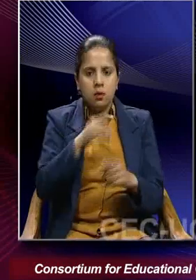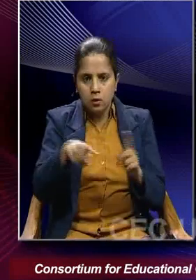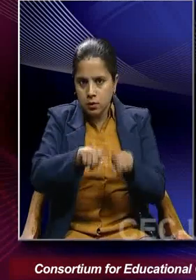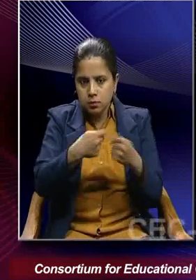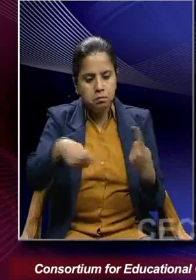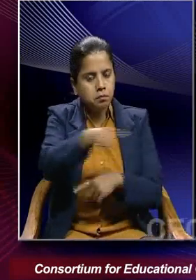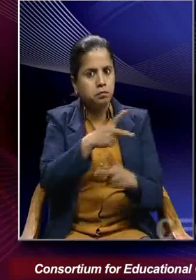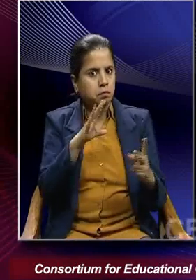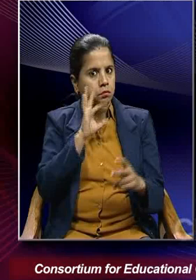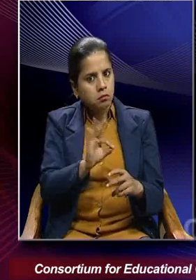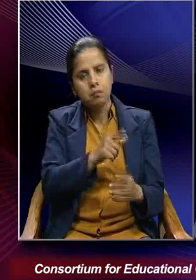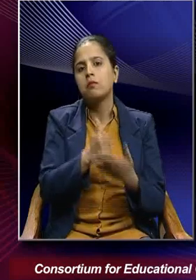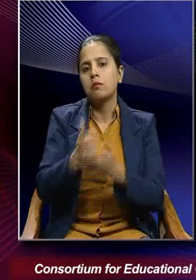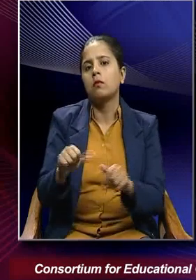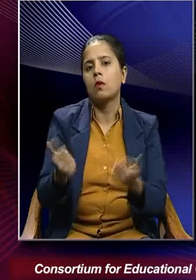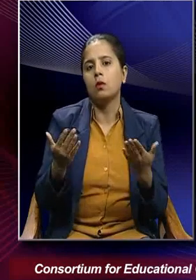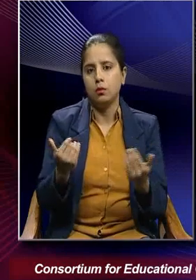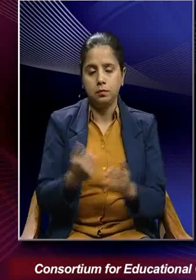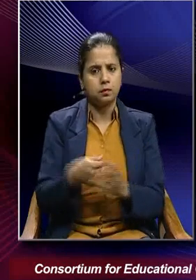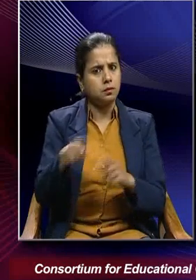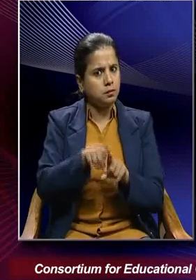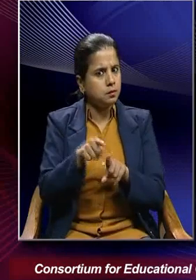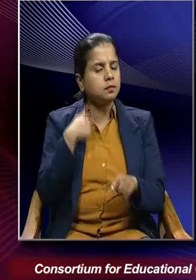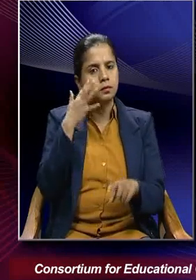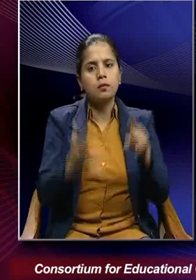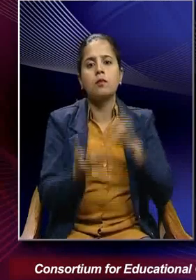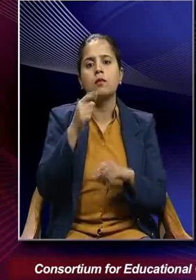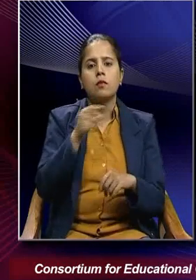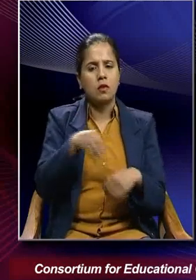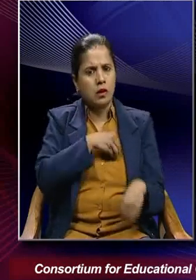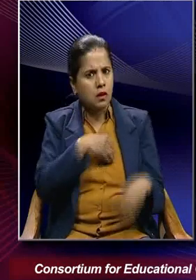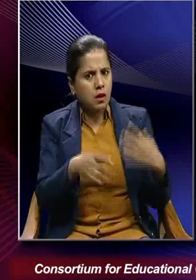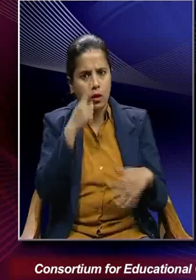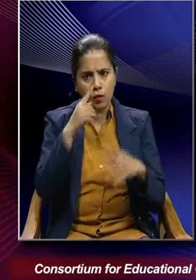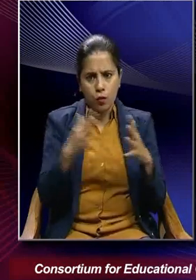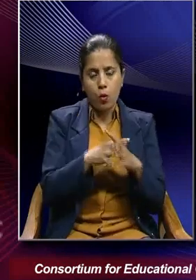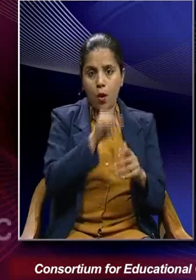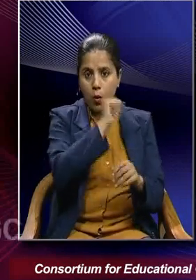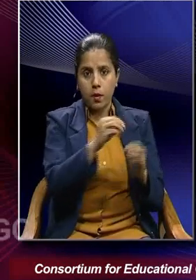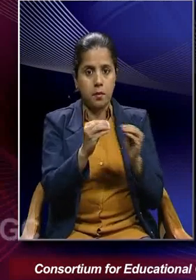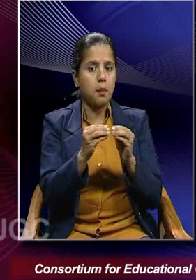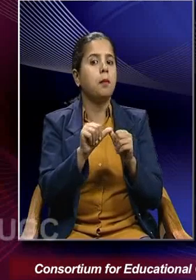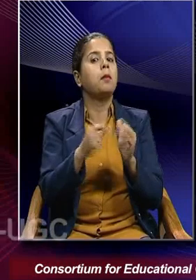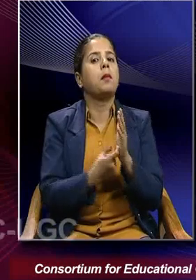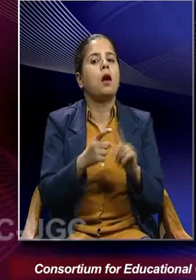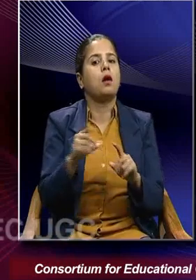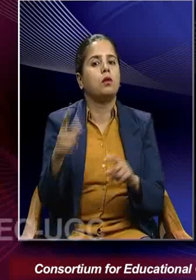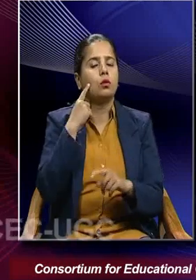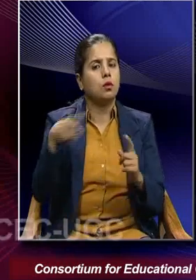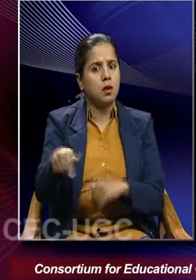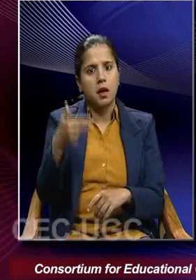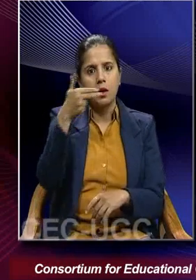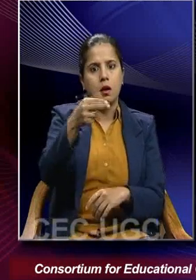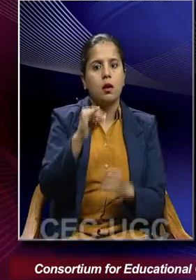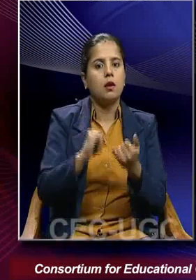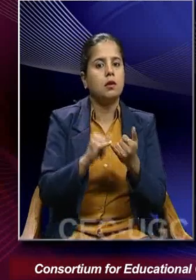empire. And we also find that during this struggle how the women of Bardoli, they bestowed the title of Sardar